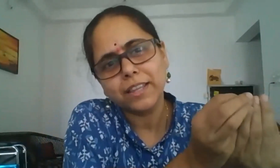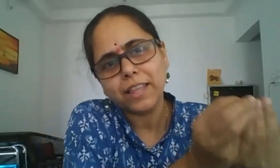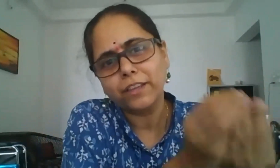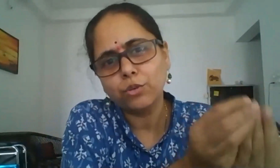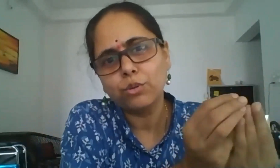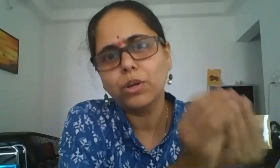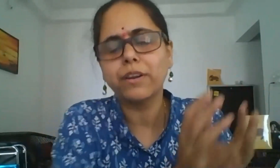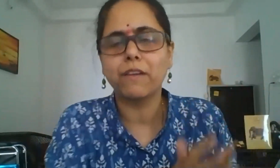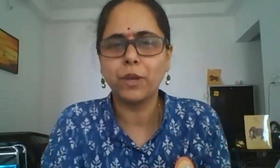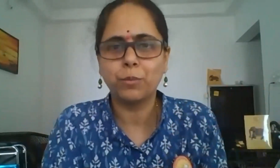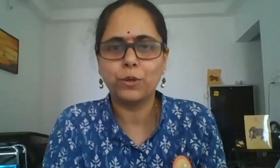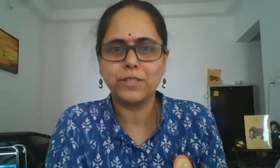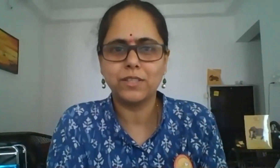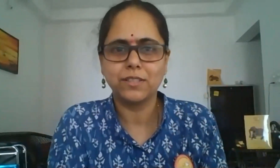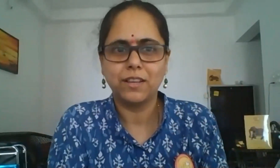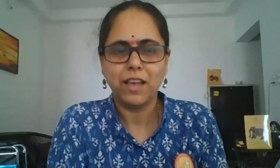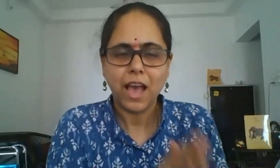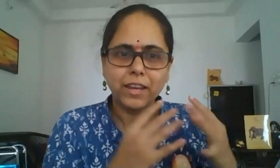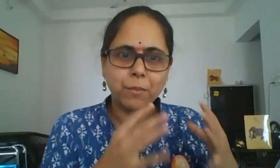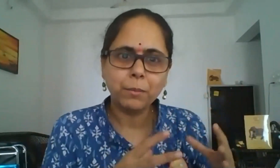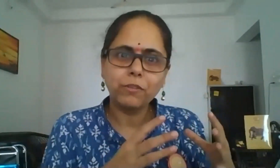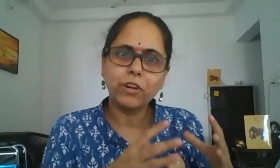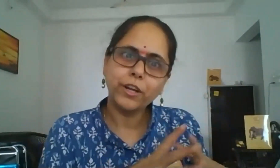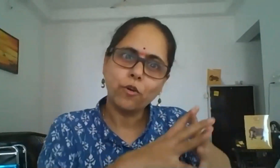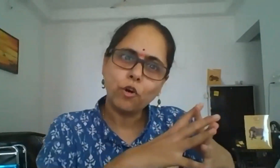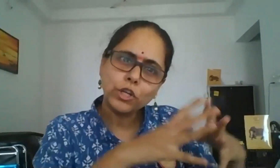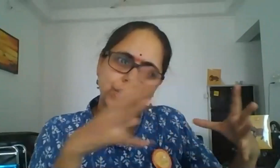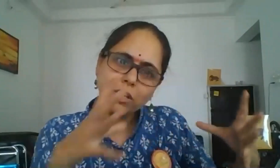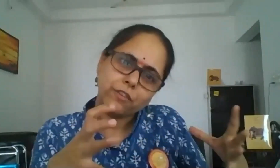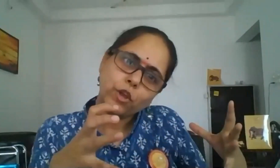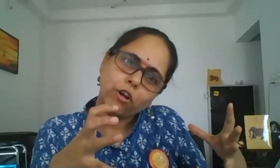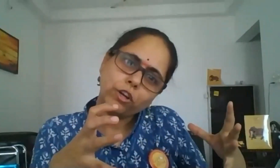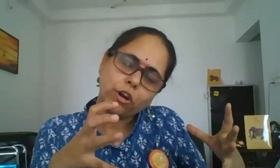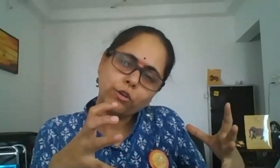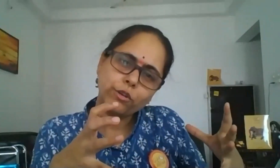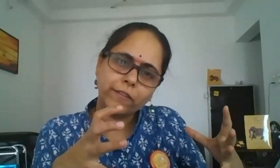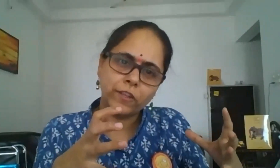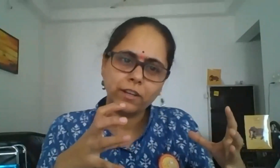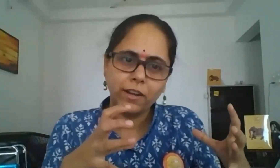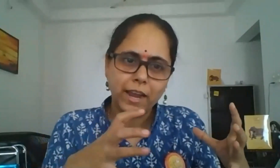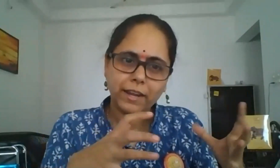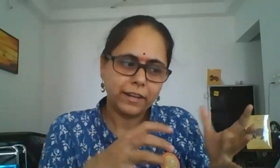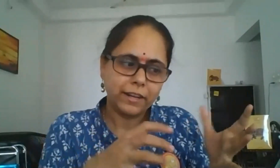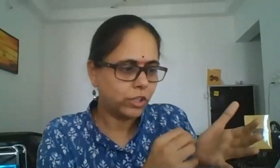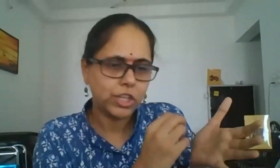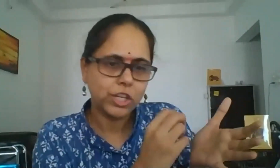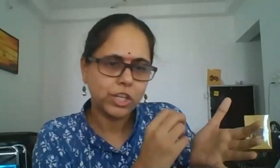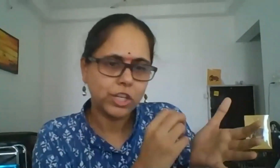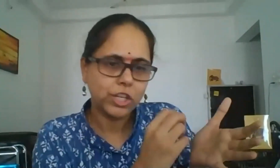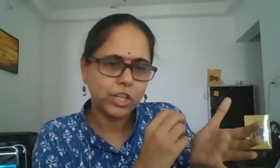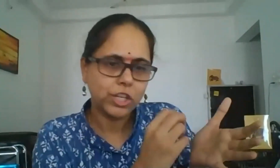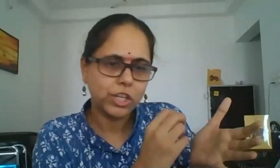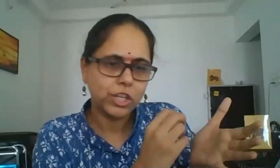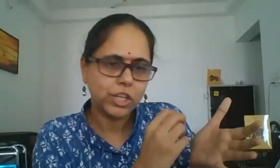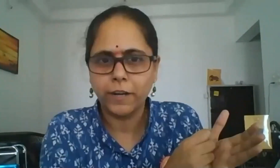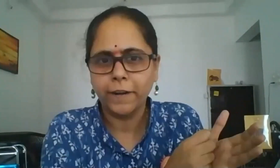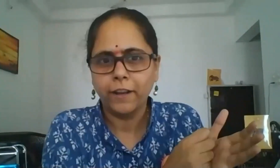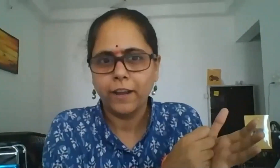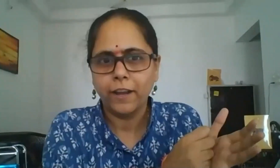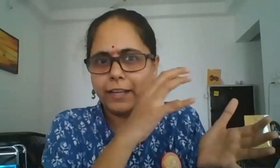thank you to a traffic police? I remember one day all children, we all got together and I told children thank you card, and they